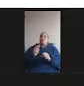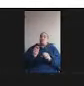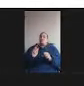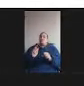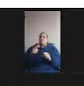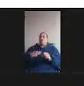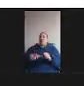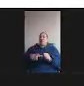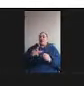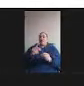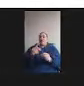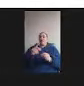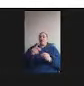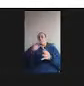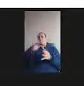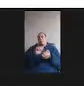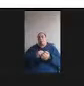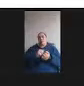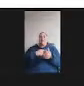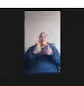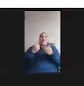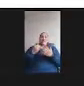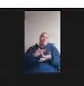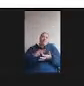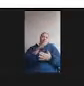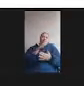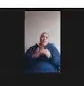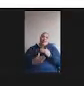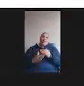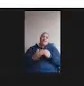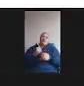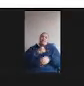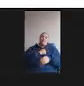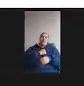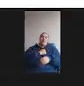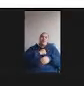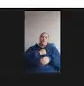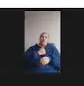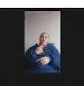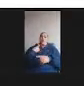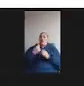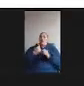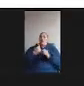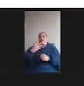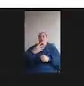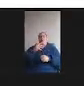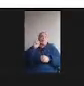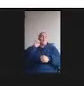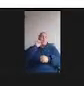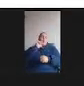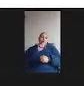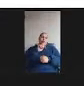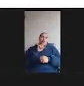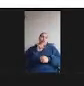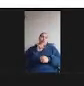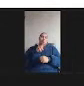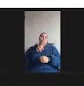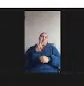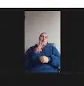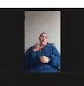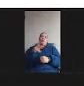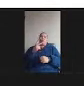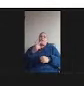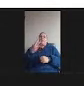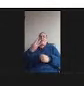of the financial position as at the end of March last year, which is the fourth quarter of the 22-23 financial year. Thank